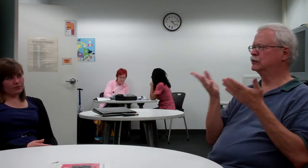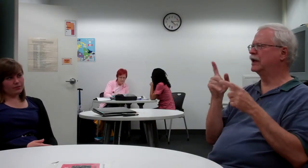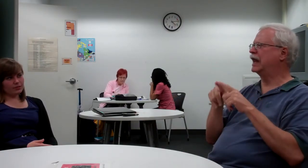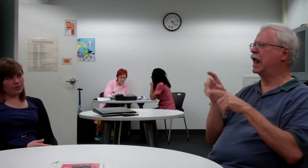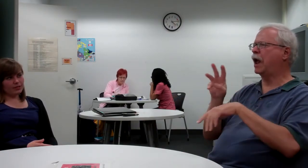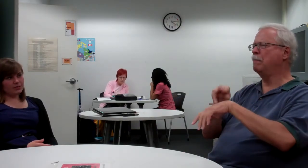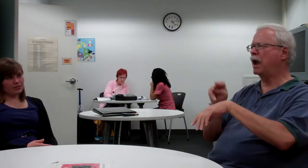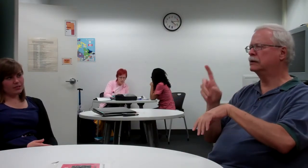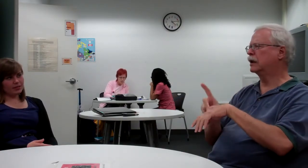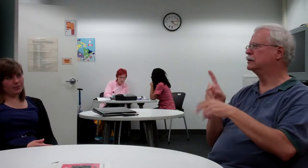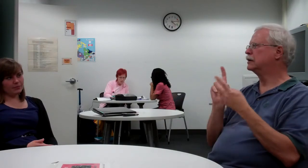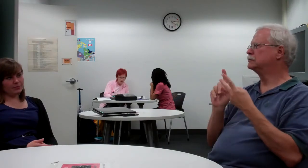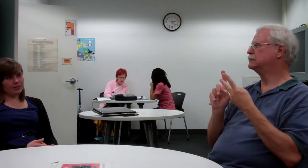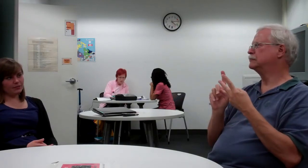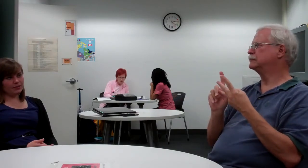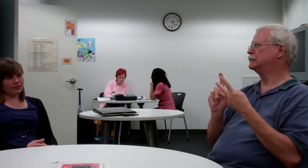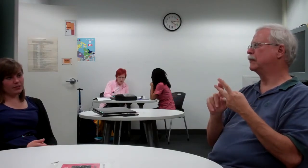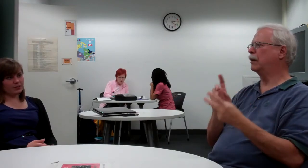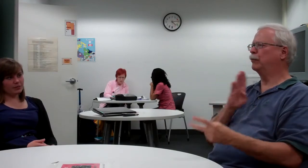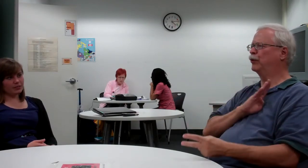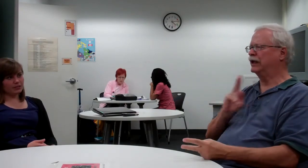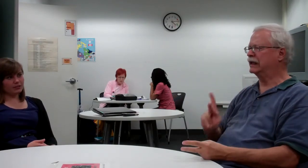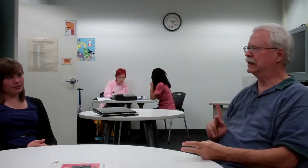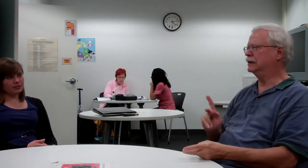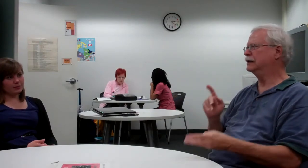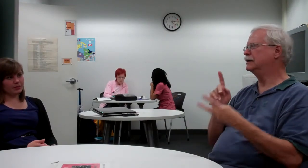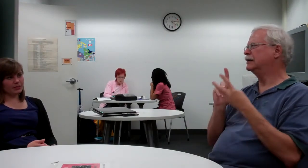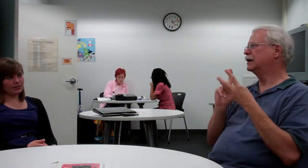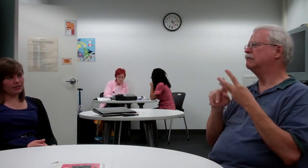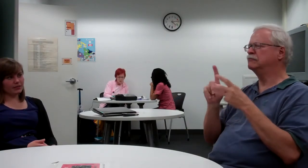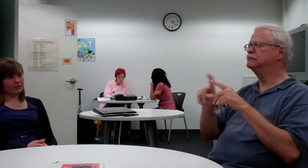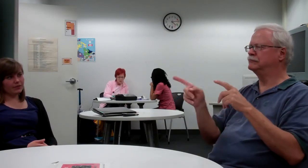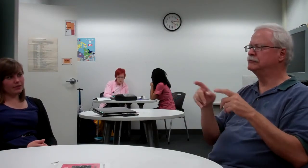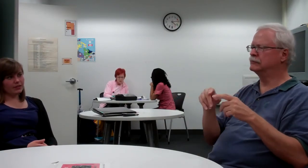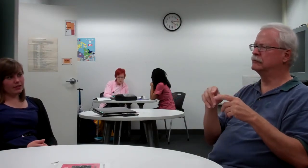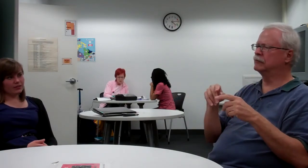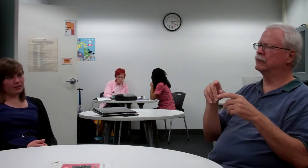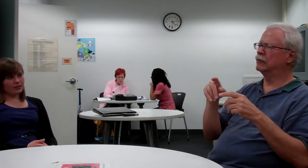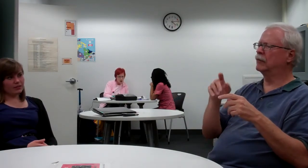I'm surprised to see that fast food restaurants like McDonald's and Burger King,